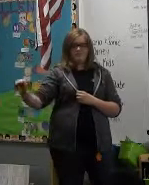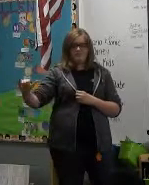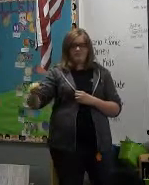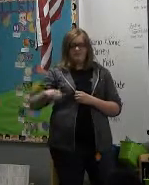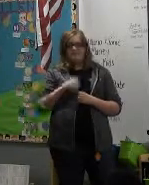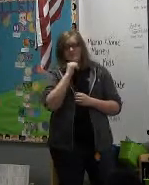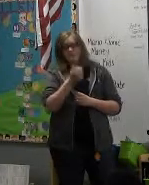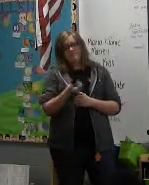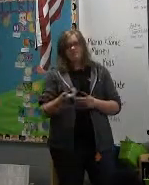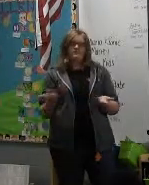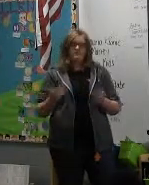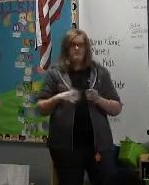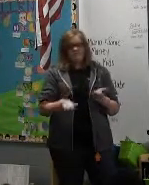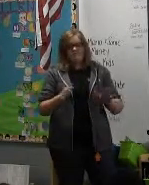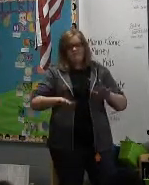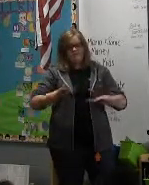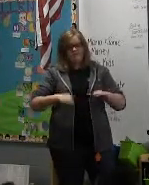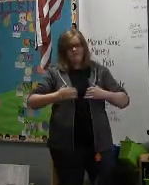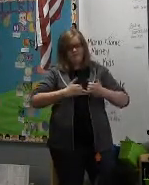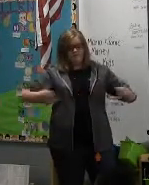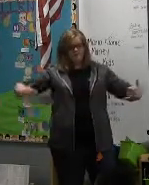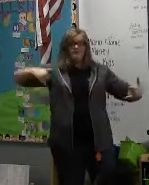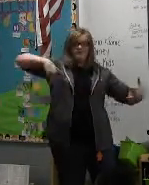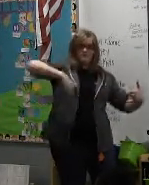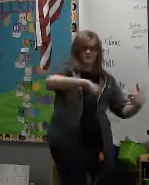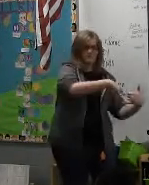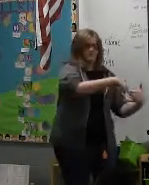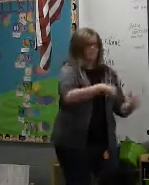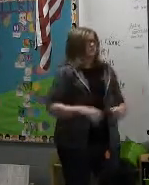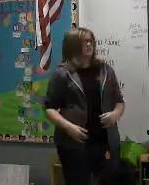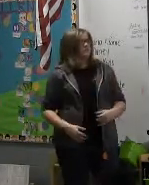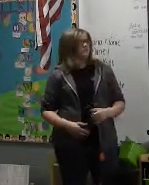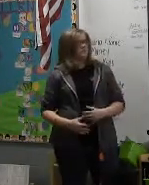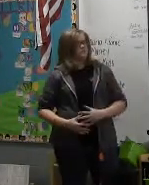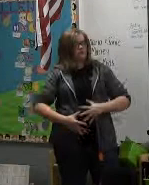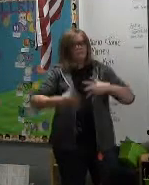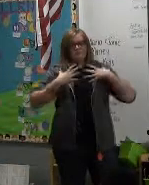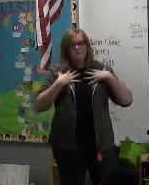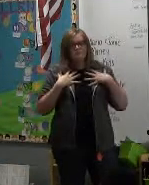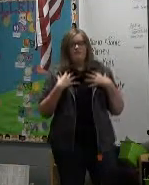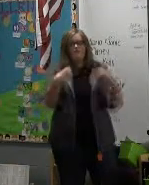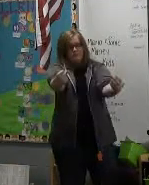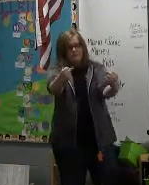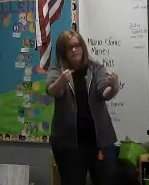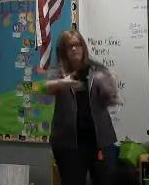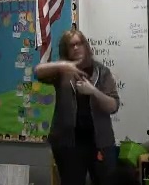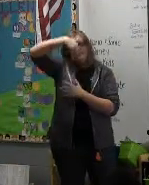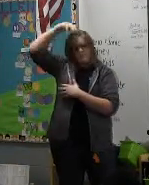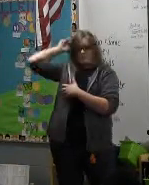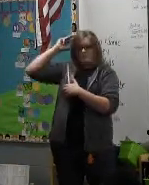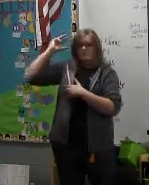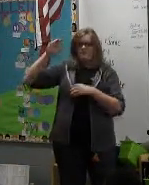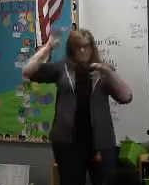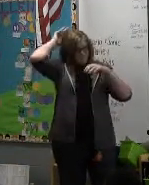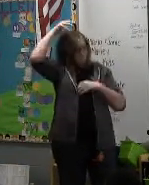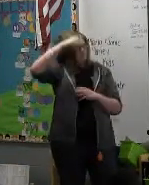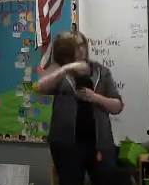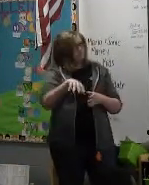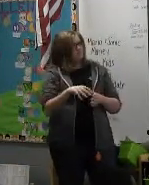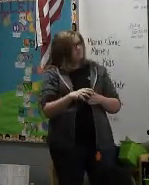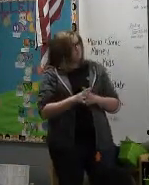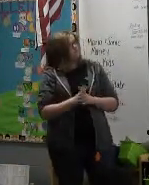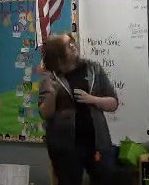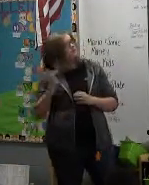Jay didn't have the balance to walk on the tightrope or the bravery to tame